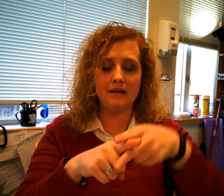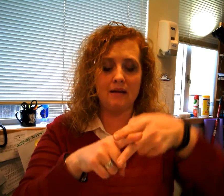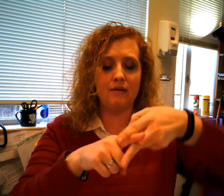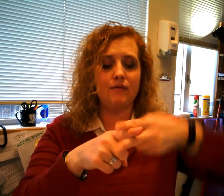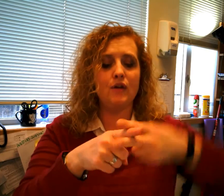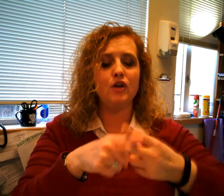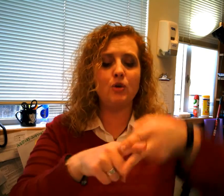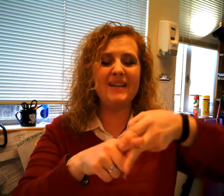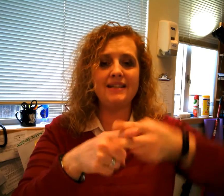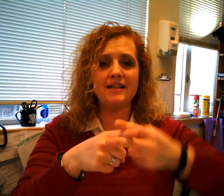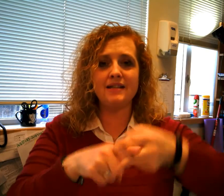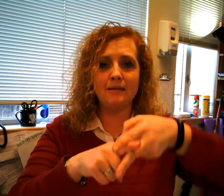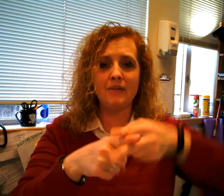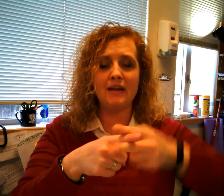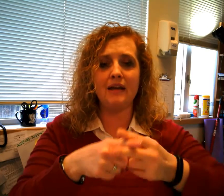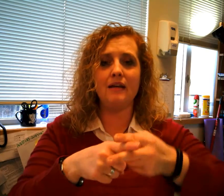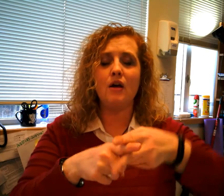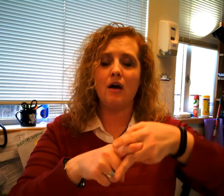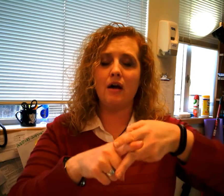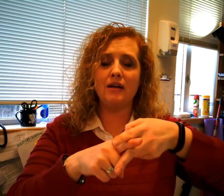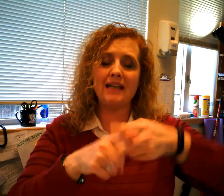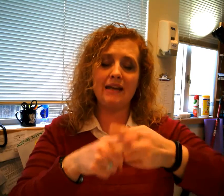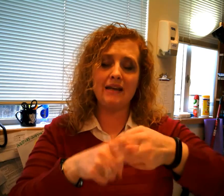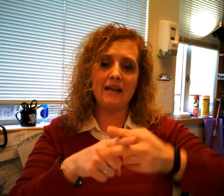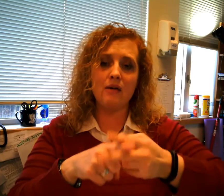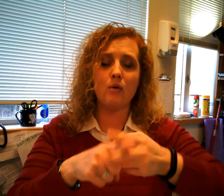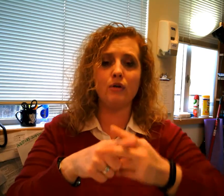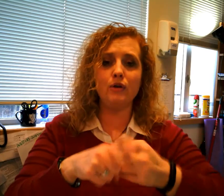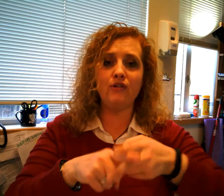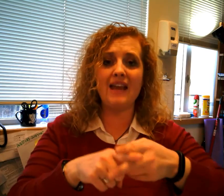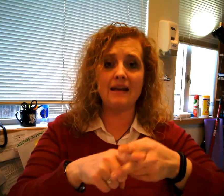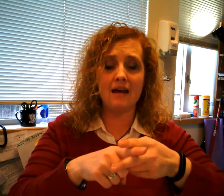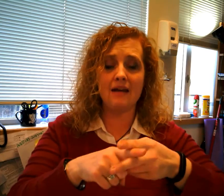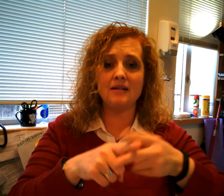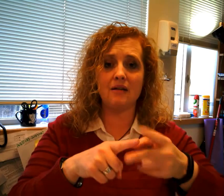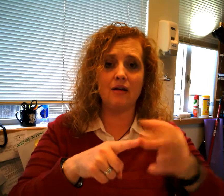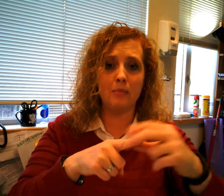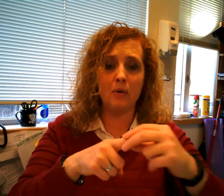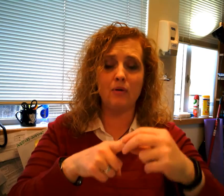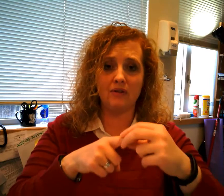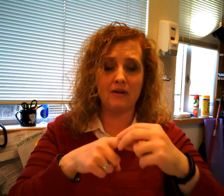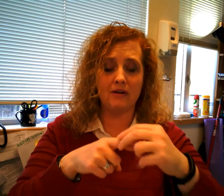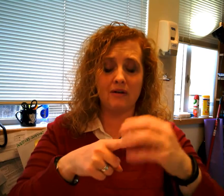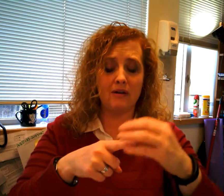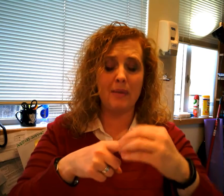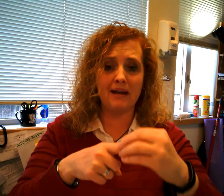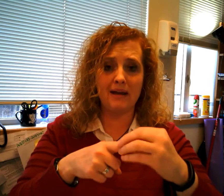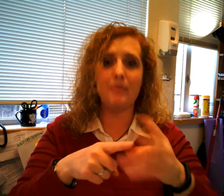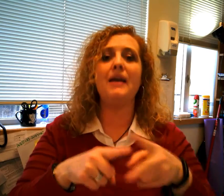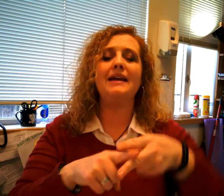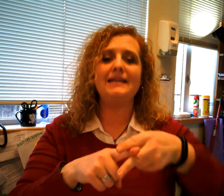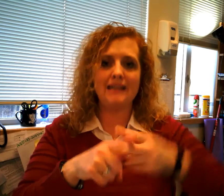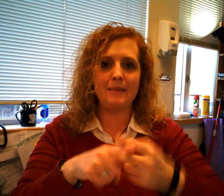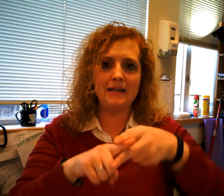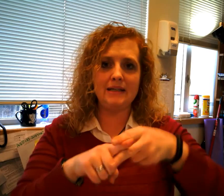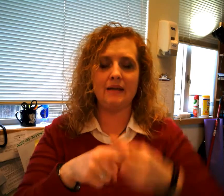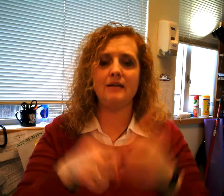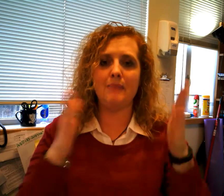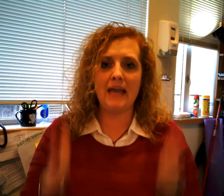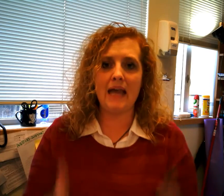of twisting something, tightening or loosening a nut on a bolt on a pipe. Same idea,